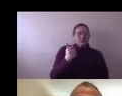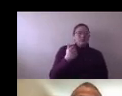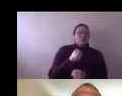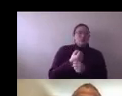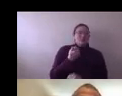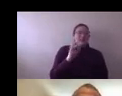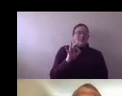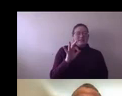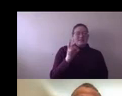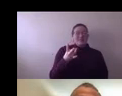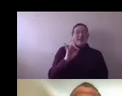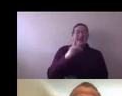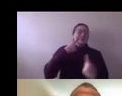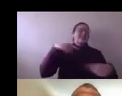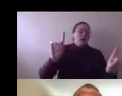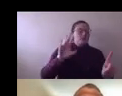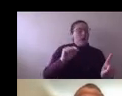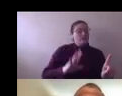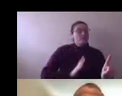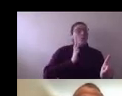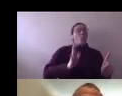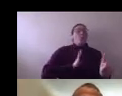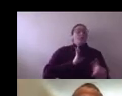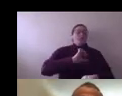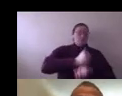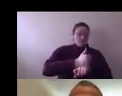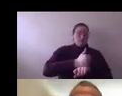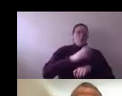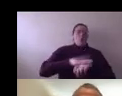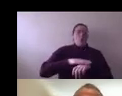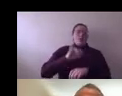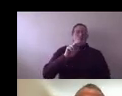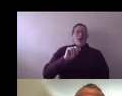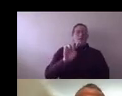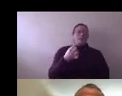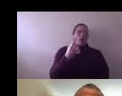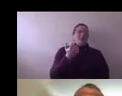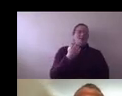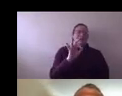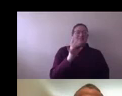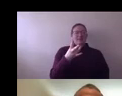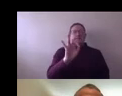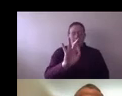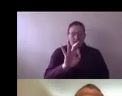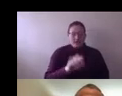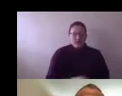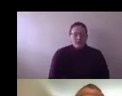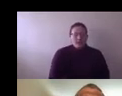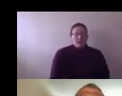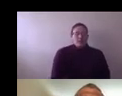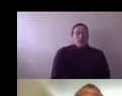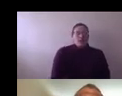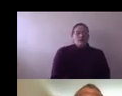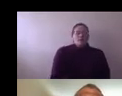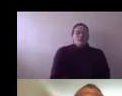announced in 1978, but formally established on January 1st, 1979. And along